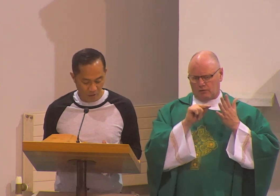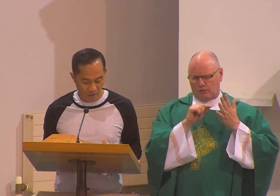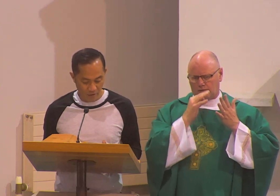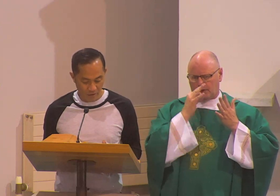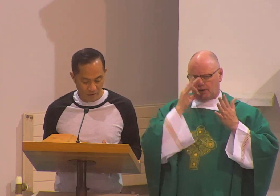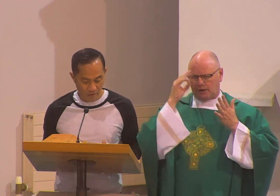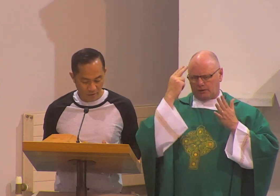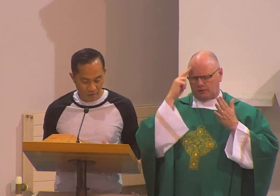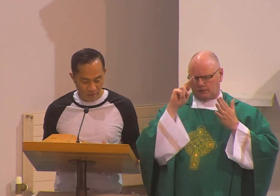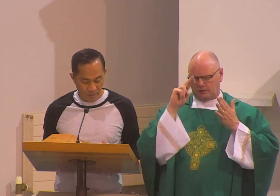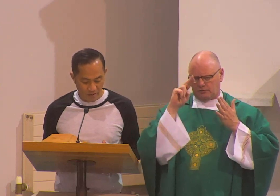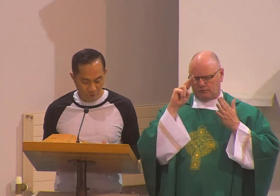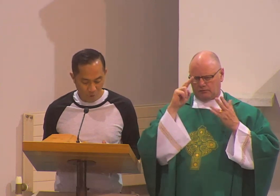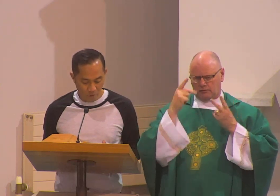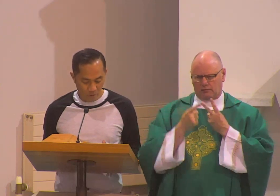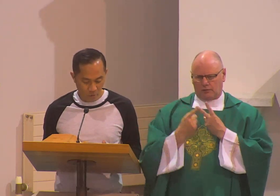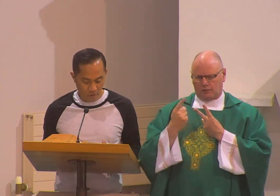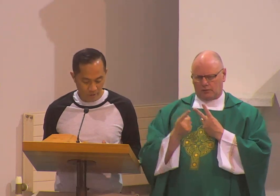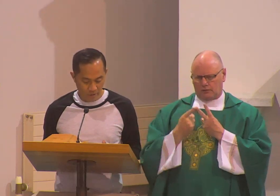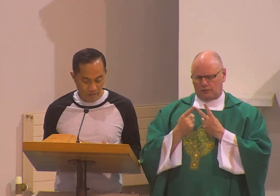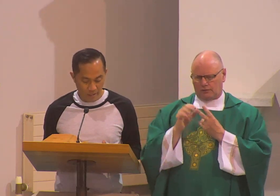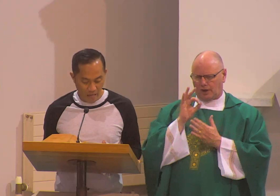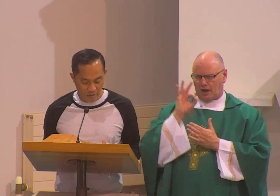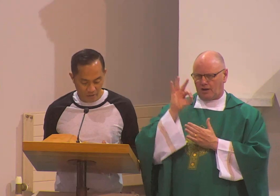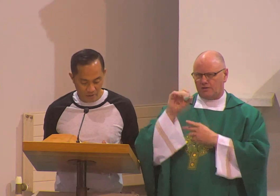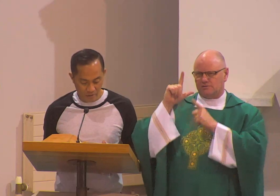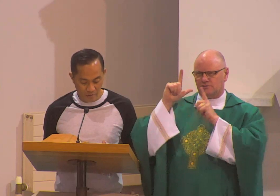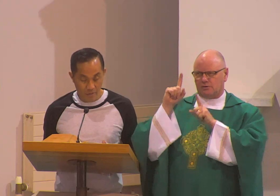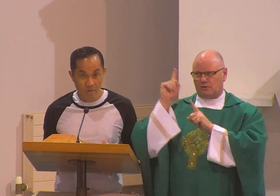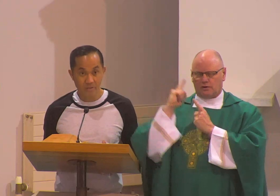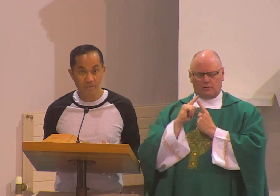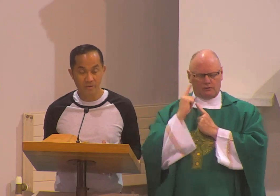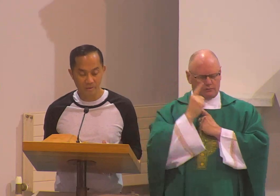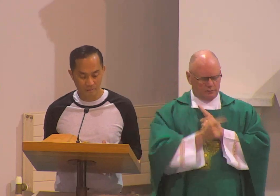Samuel. They invoked the Lord, and he answered.